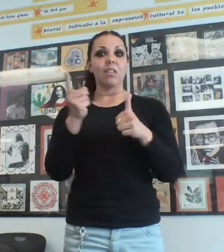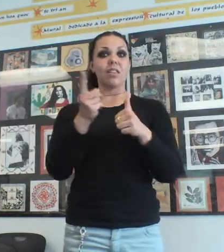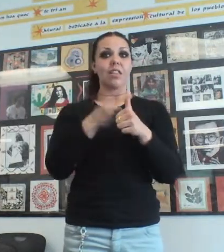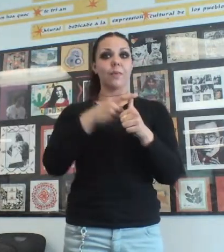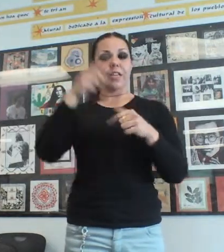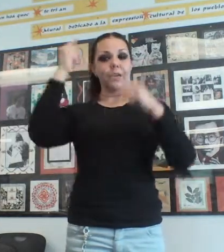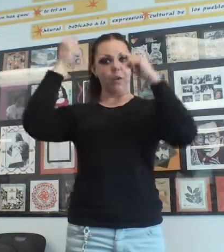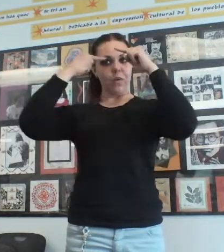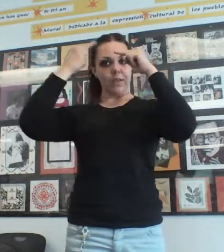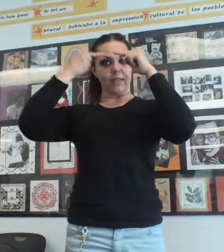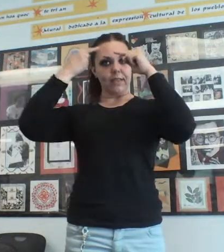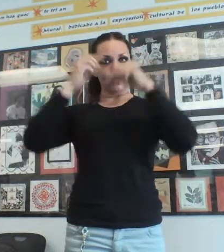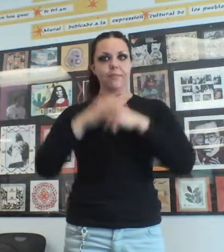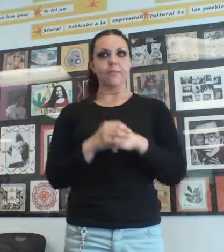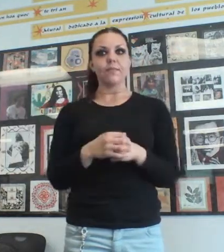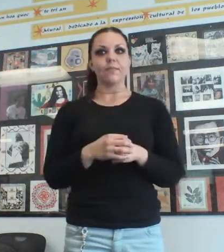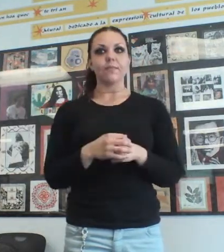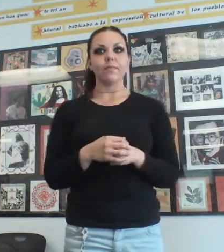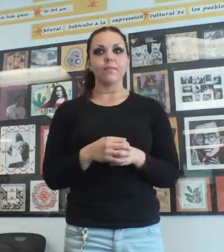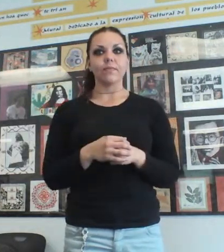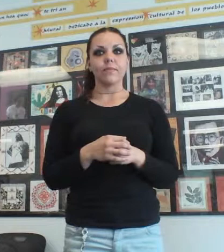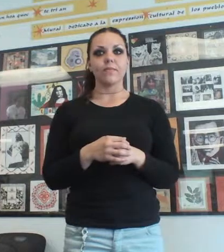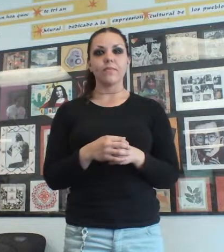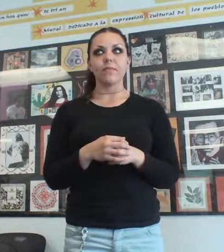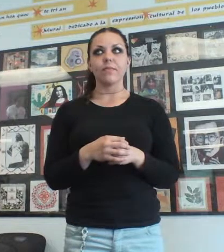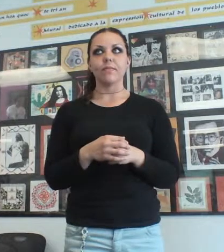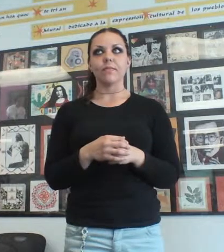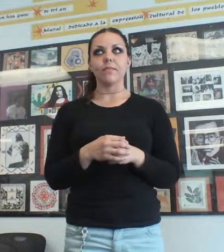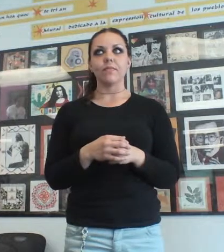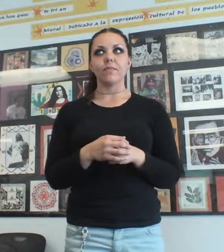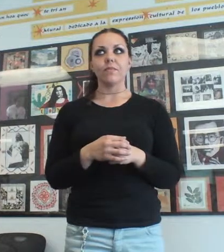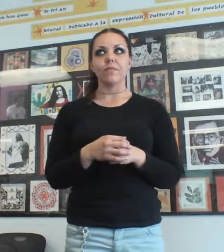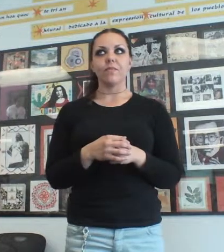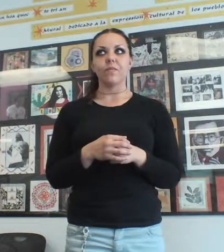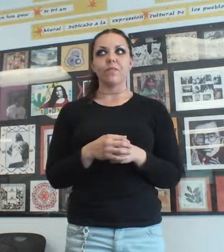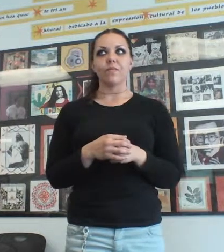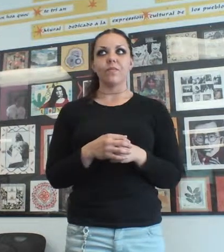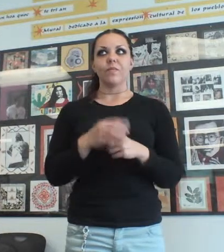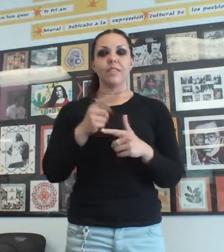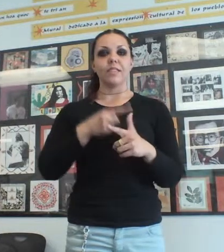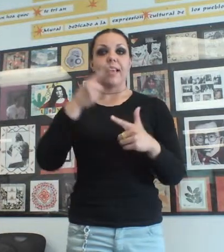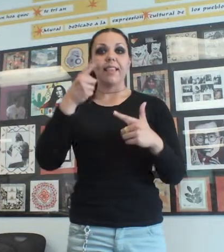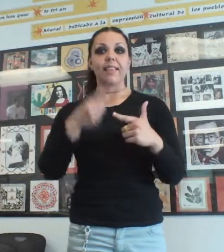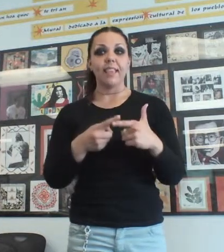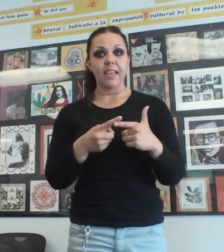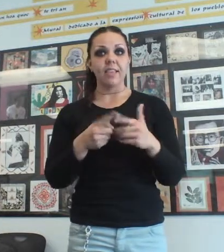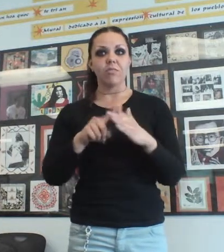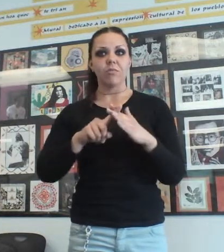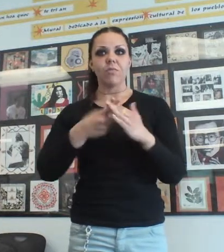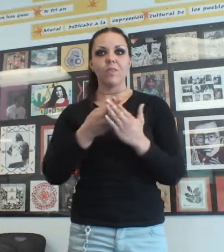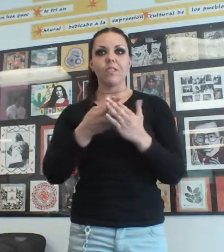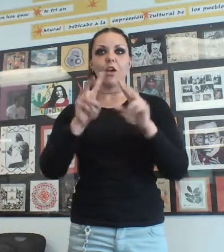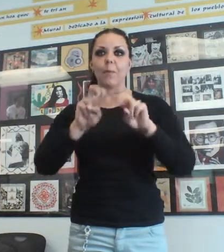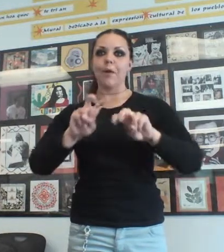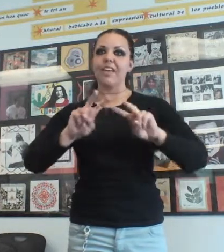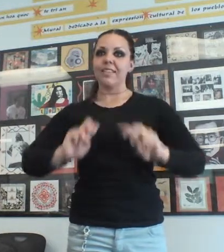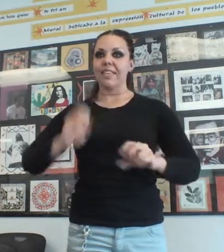Okay? And then we start breaking down the message and we